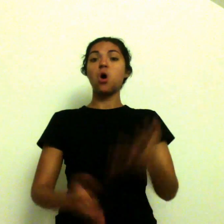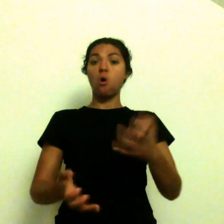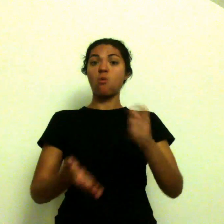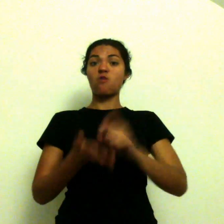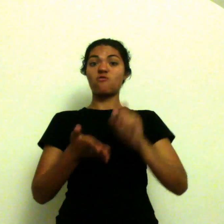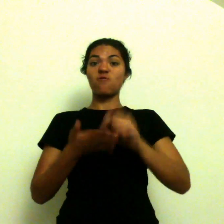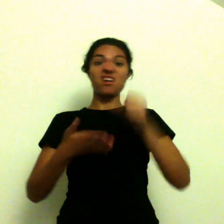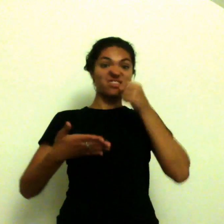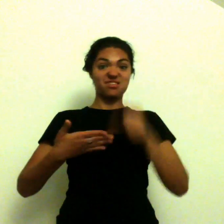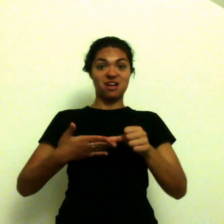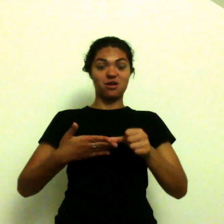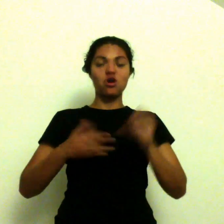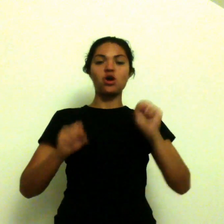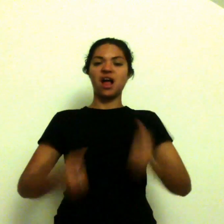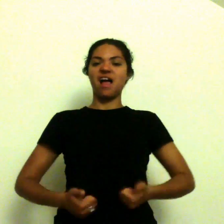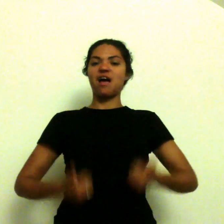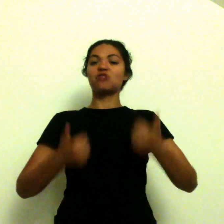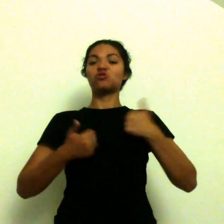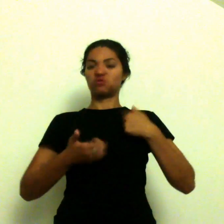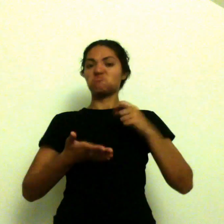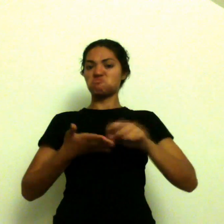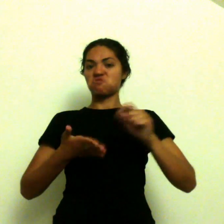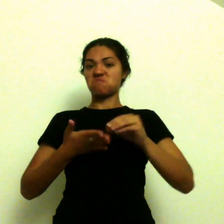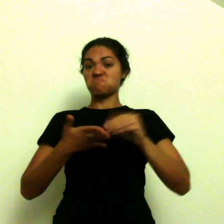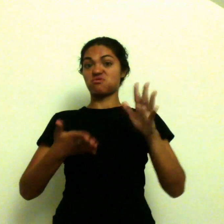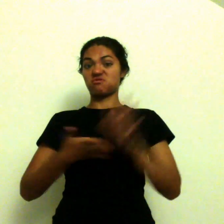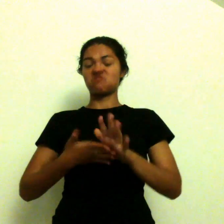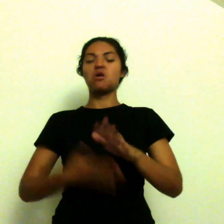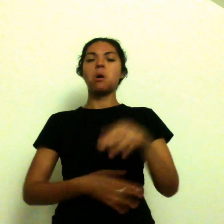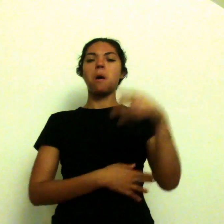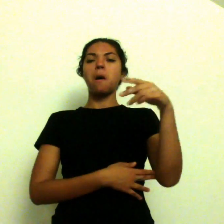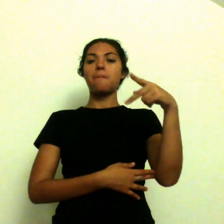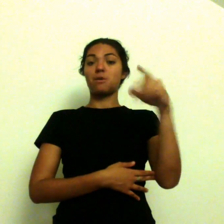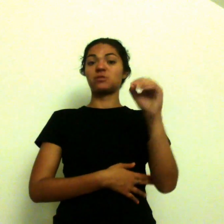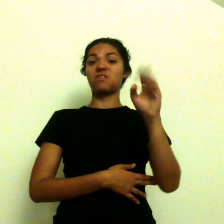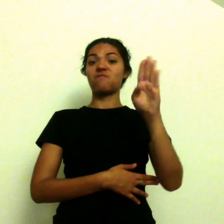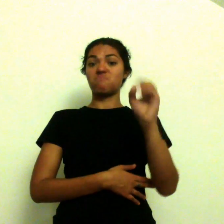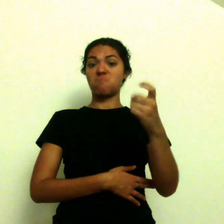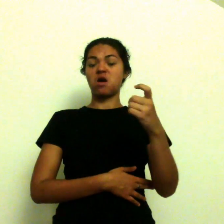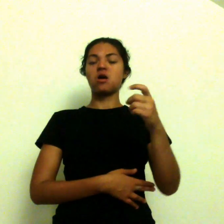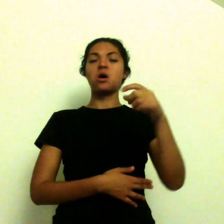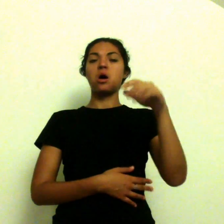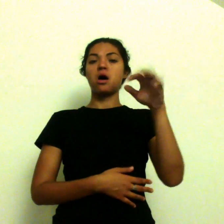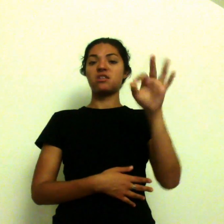921939, Norcross, Georgia 30010. That's RZIM, P.O. Box